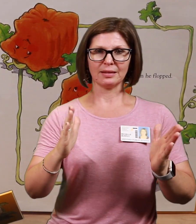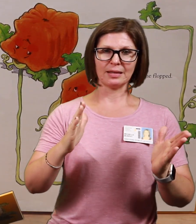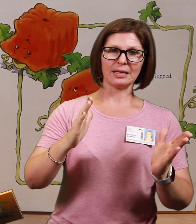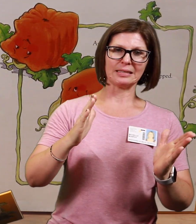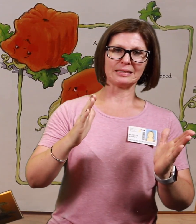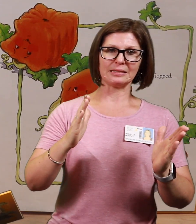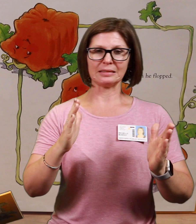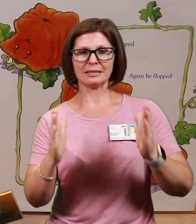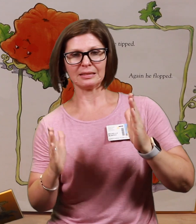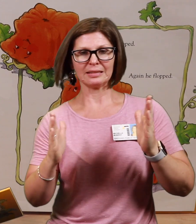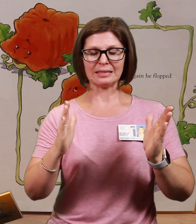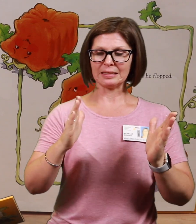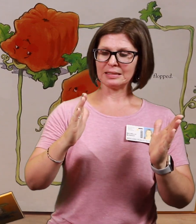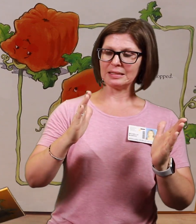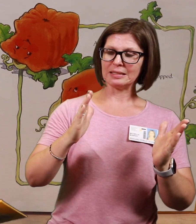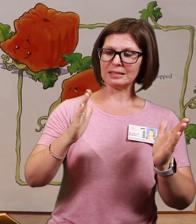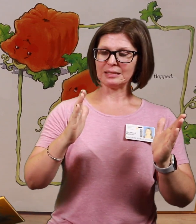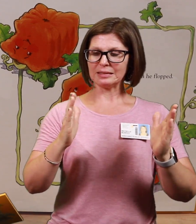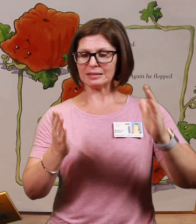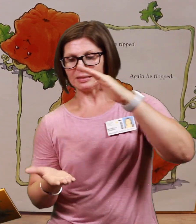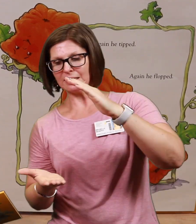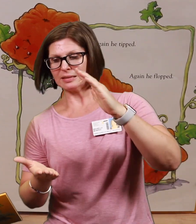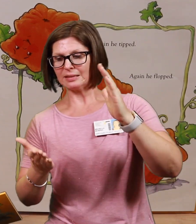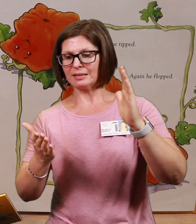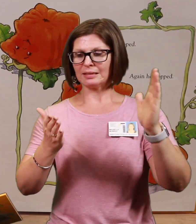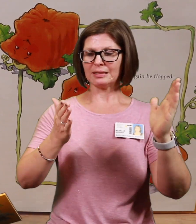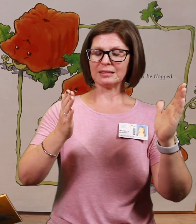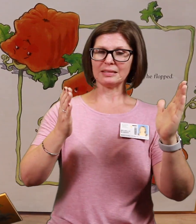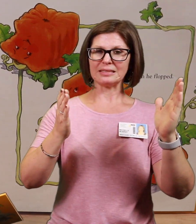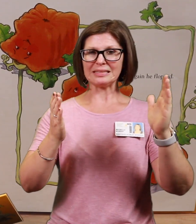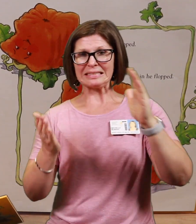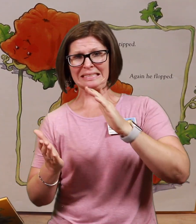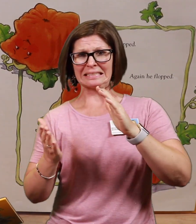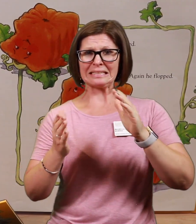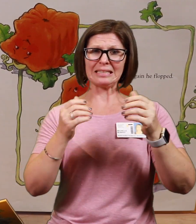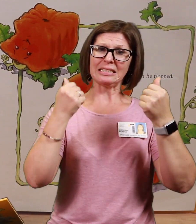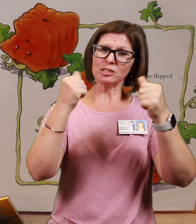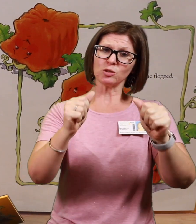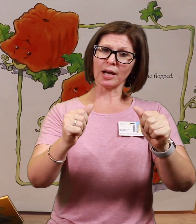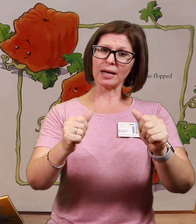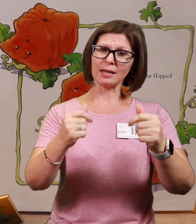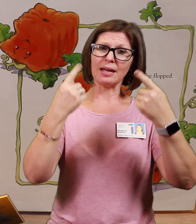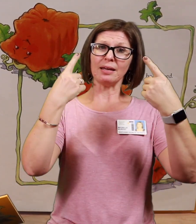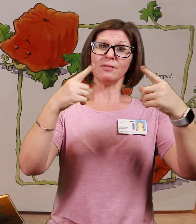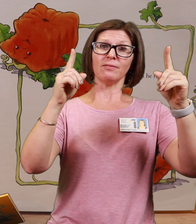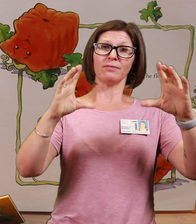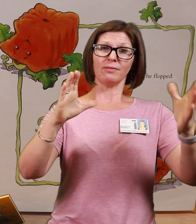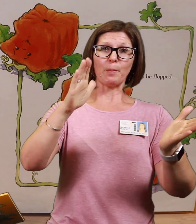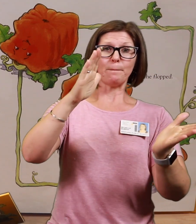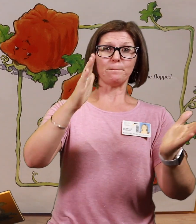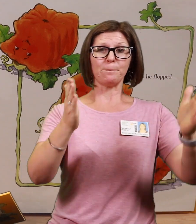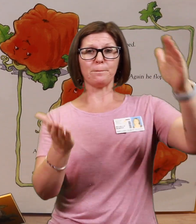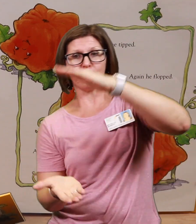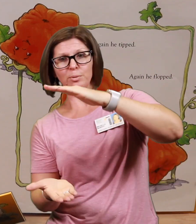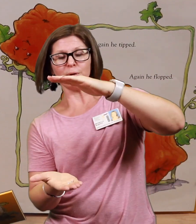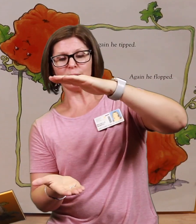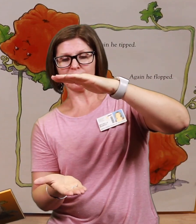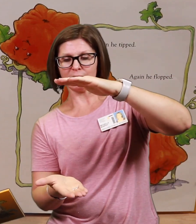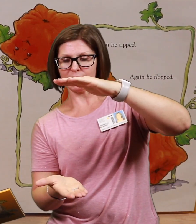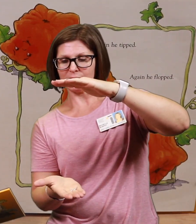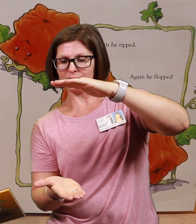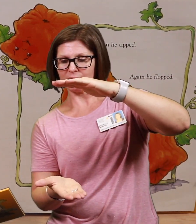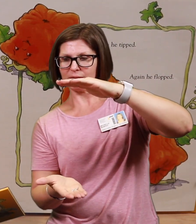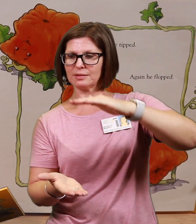He tottered. He tipped. He tried. He finally flipped. He was on his